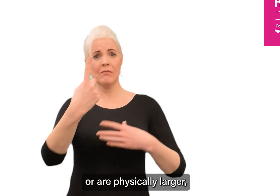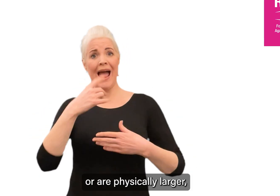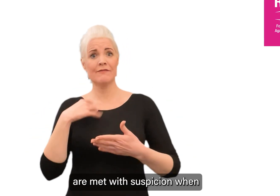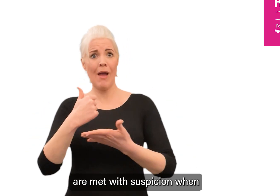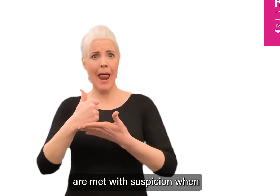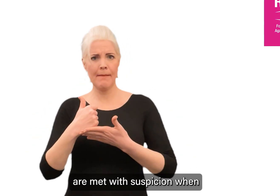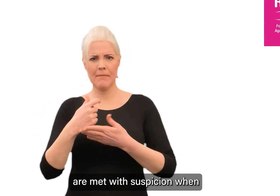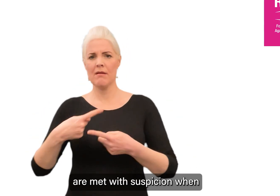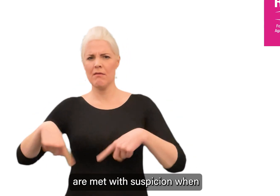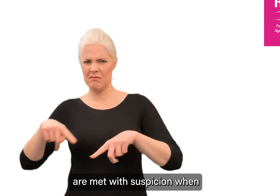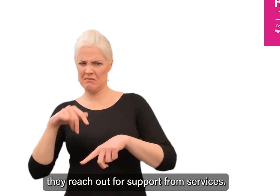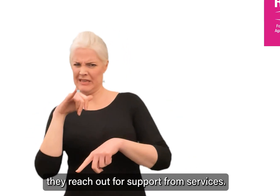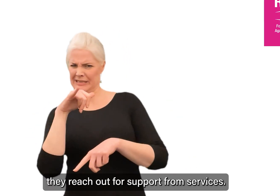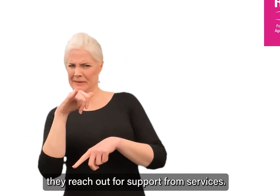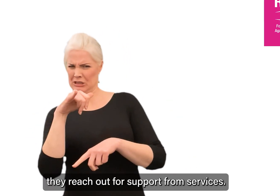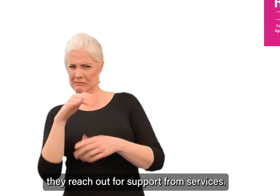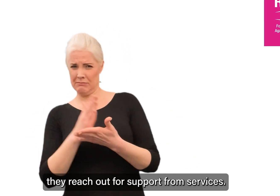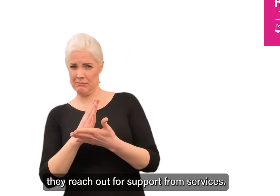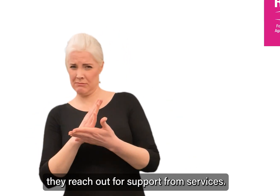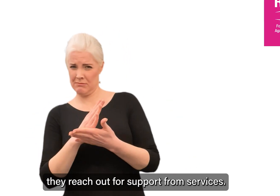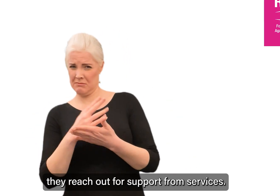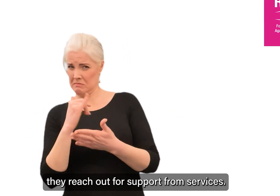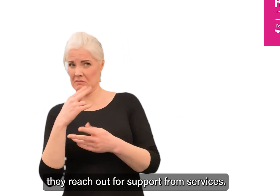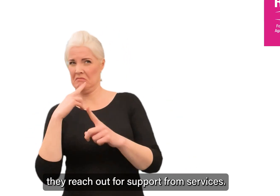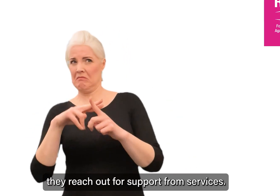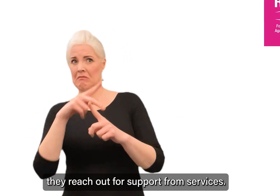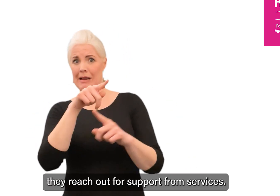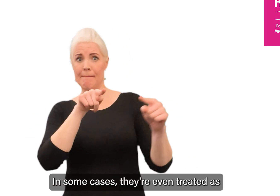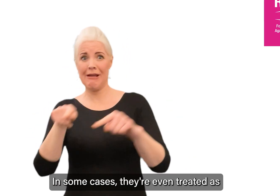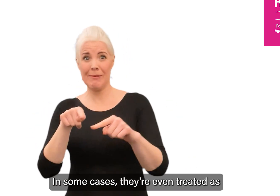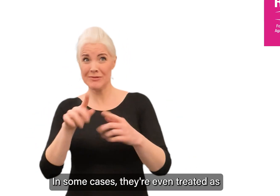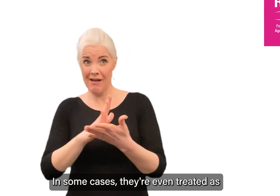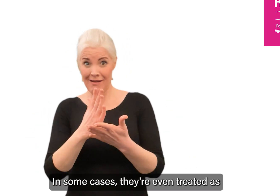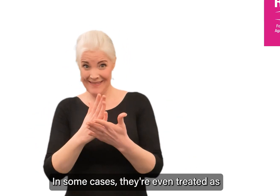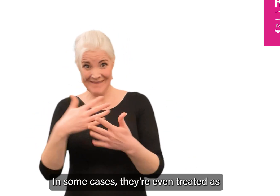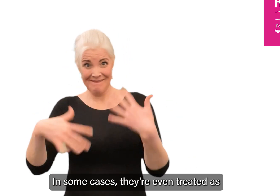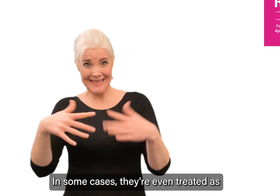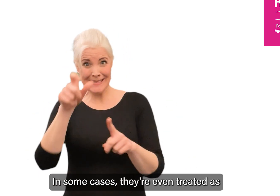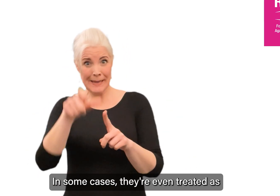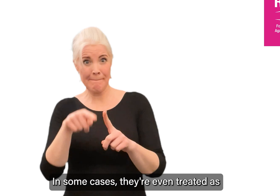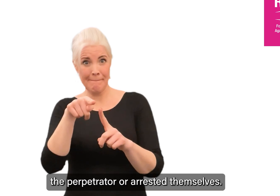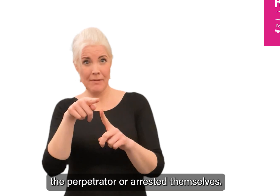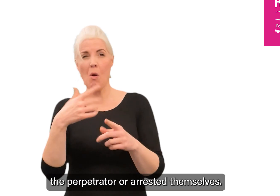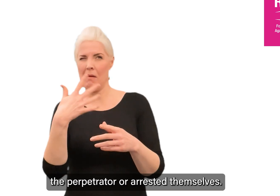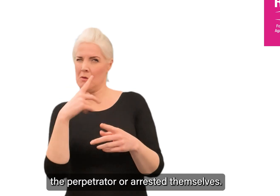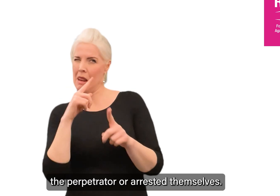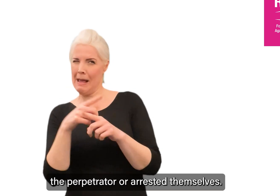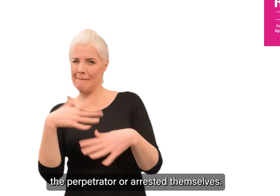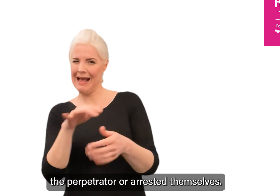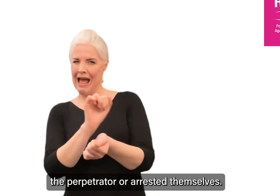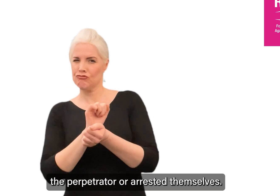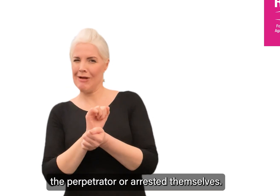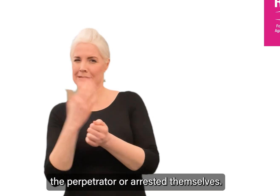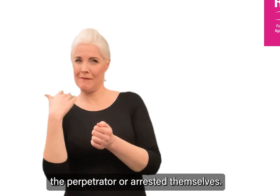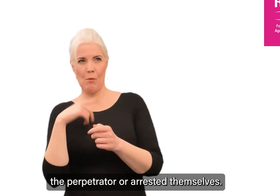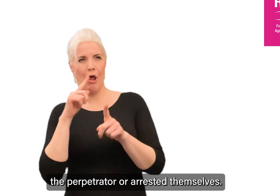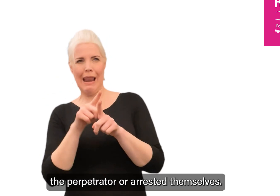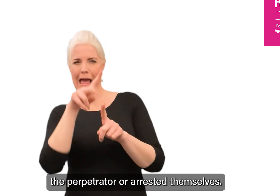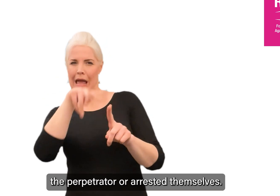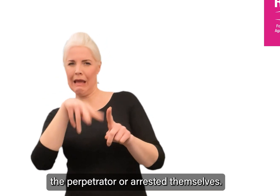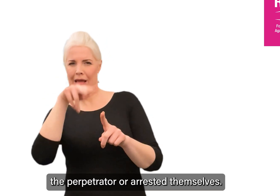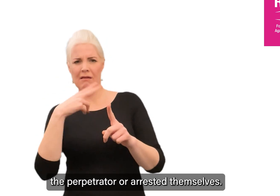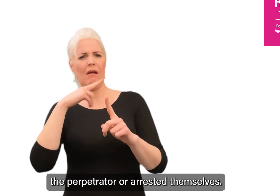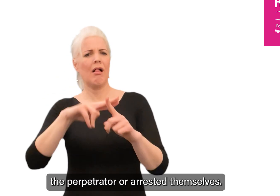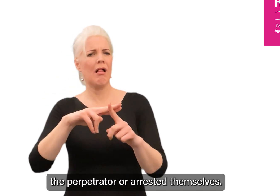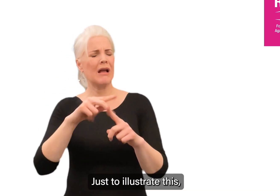larger, are met with suspicion when they reach out for support from services. In some cases, they're even treated as the perpetrator or arrested